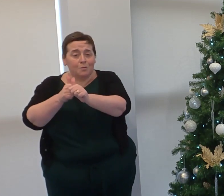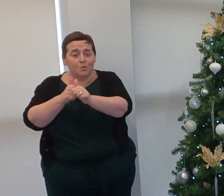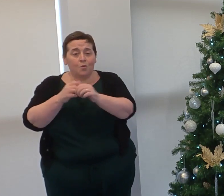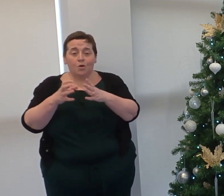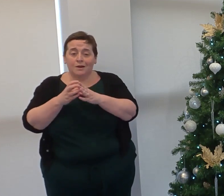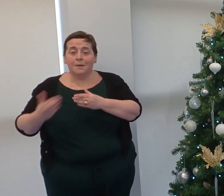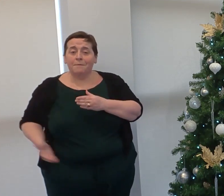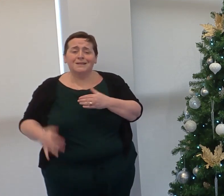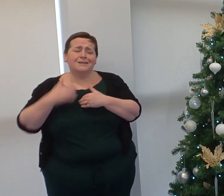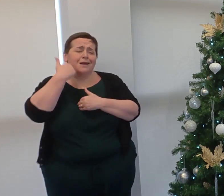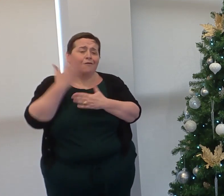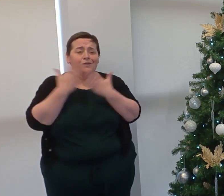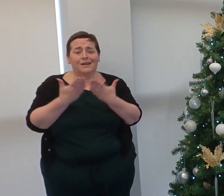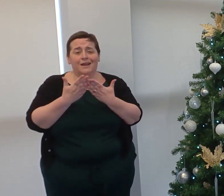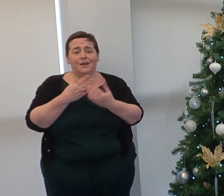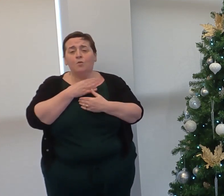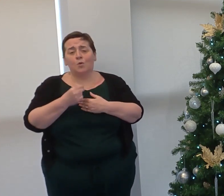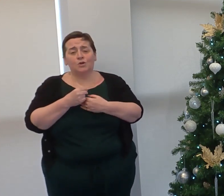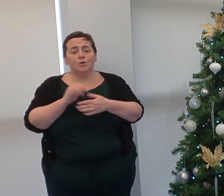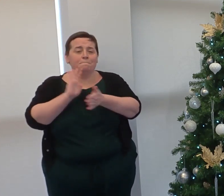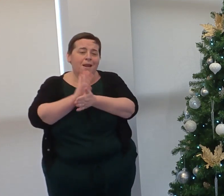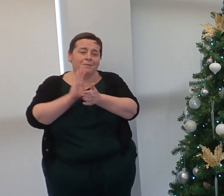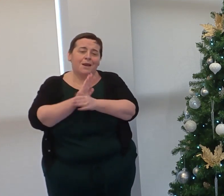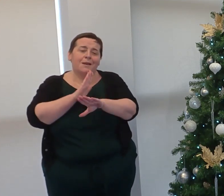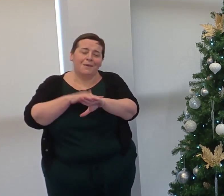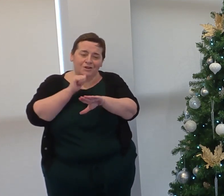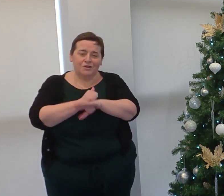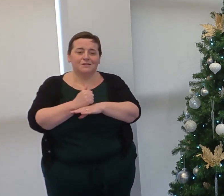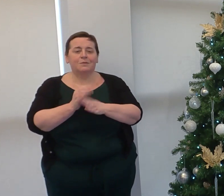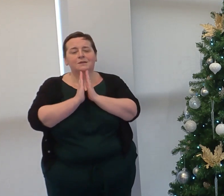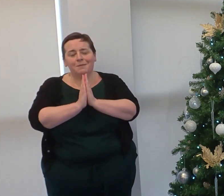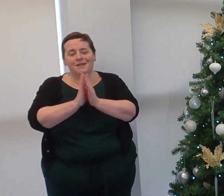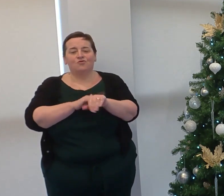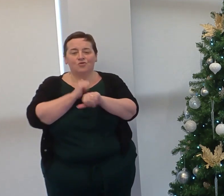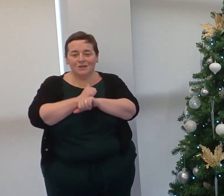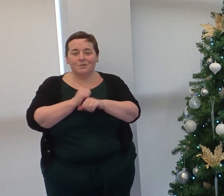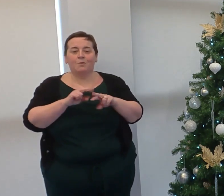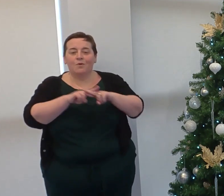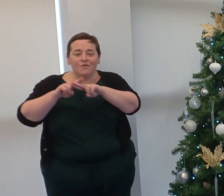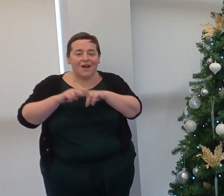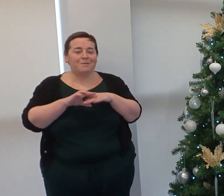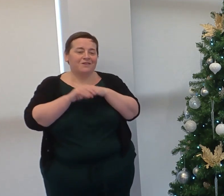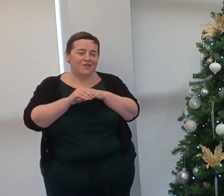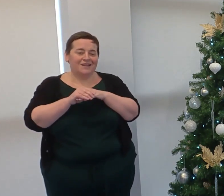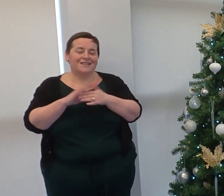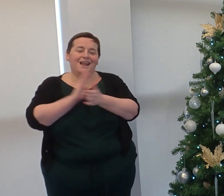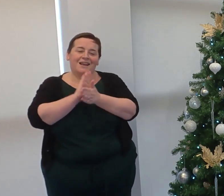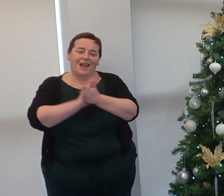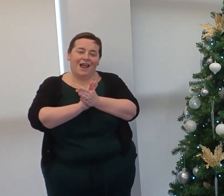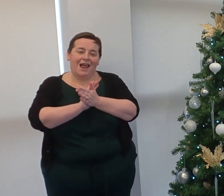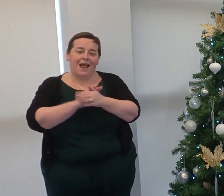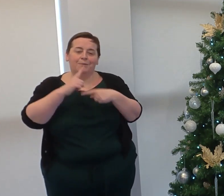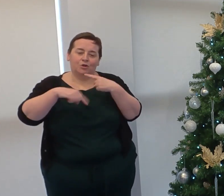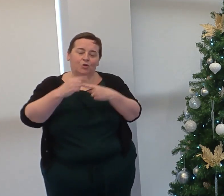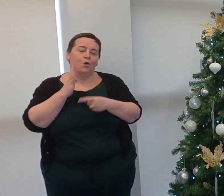Business Daily, we wish you a very merry and peaceful Christmas with your family and friends and a very happy 2022